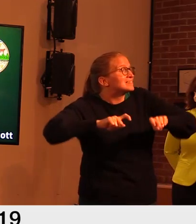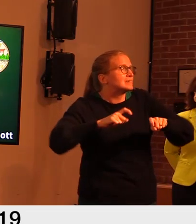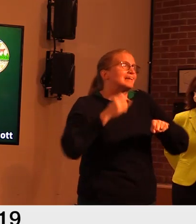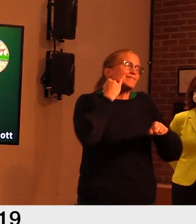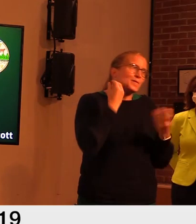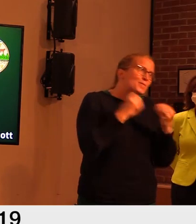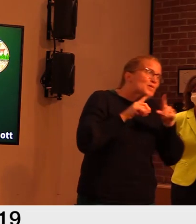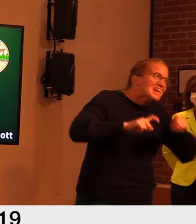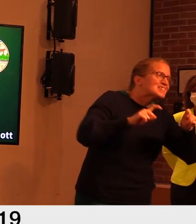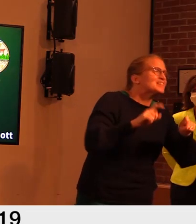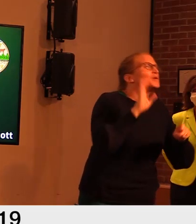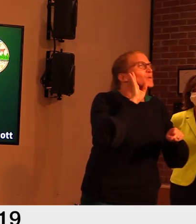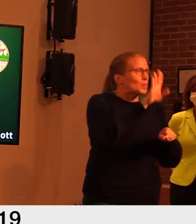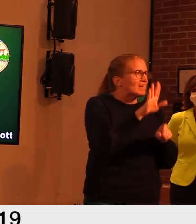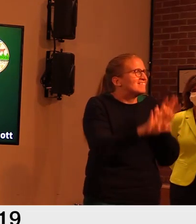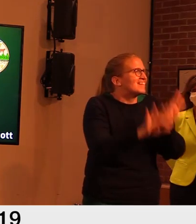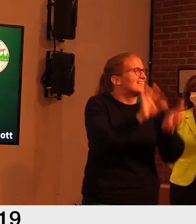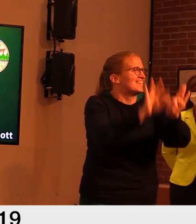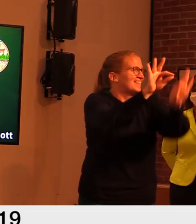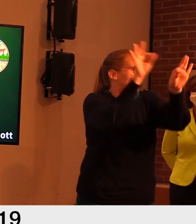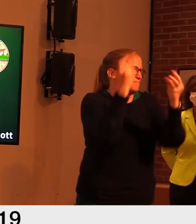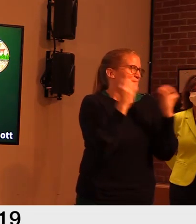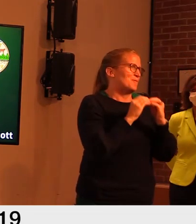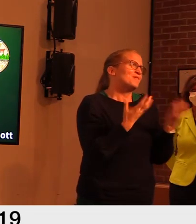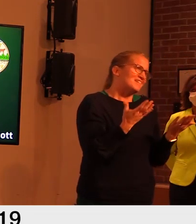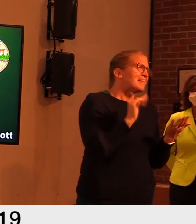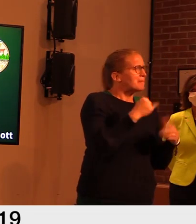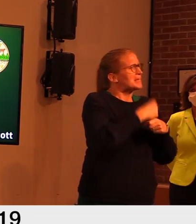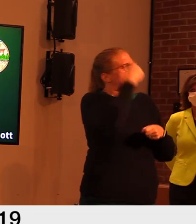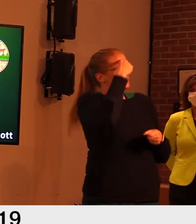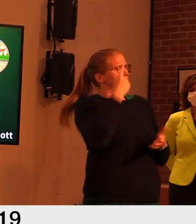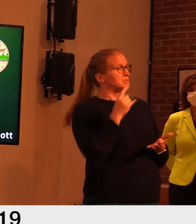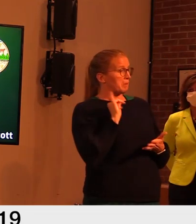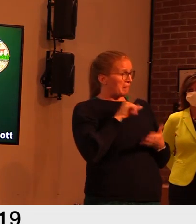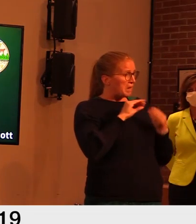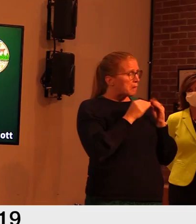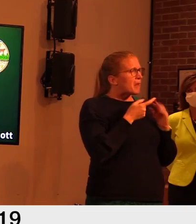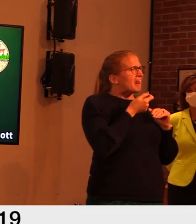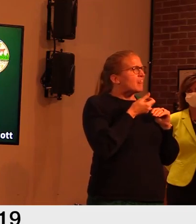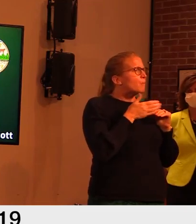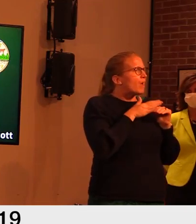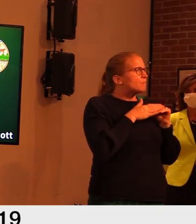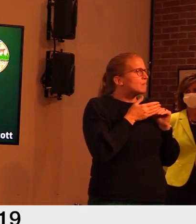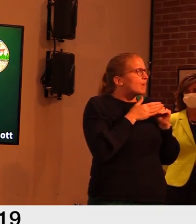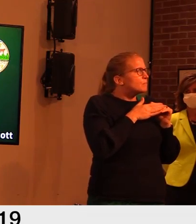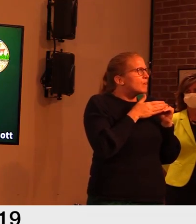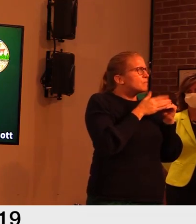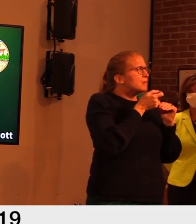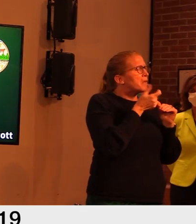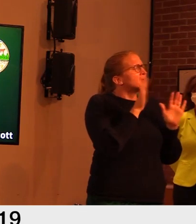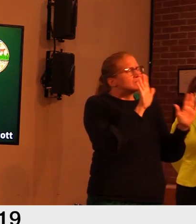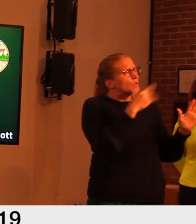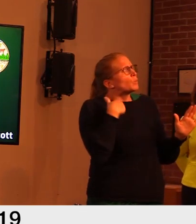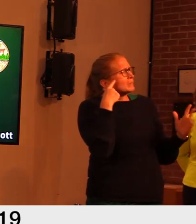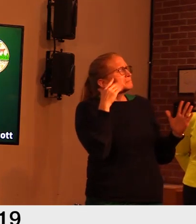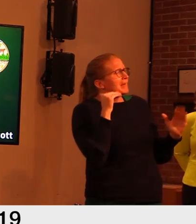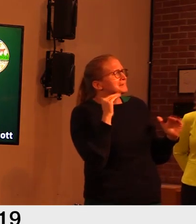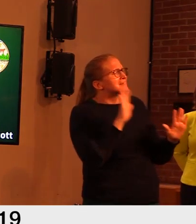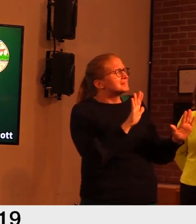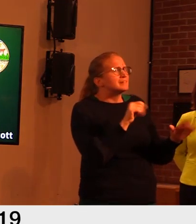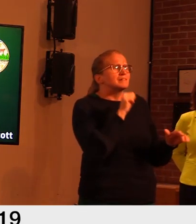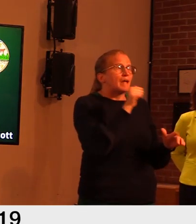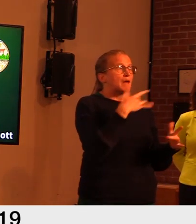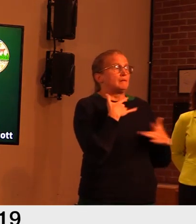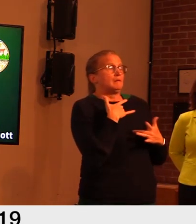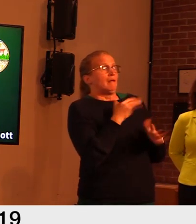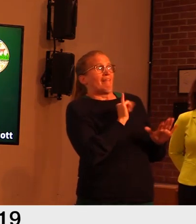testing capacity in the state over the last month or month and a half, 2 months. It leads you to